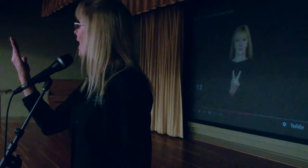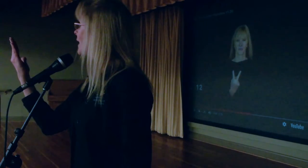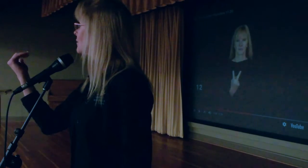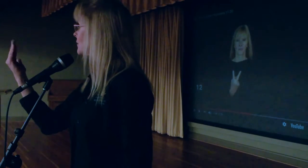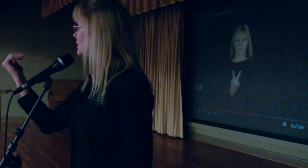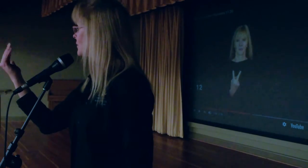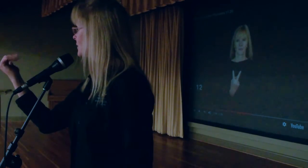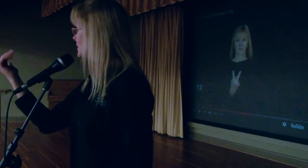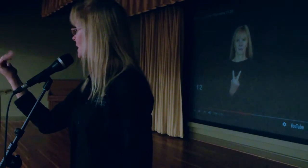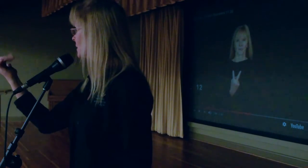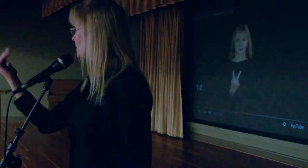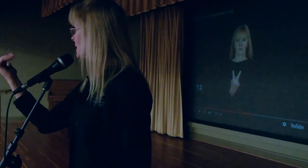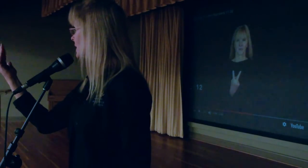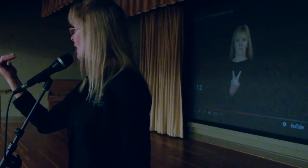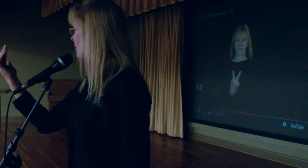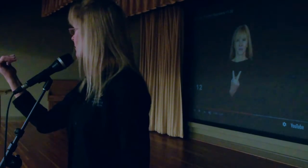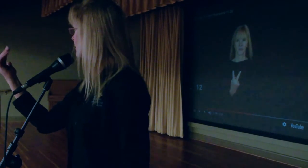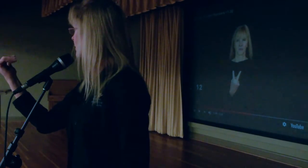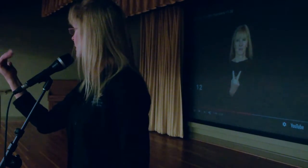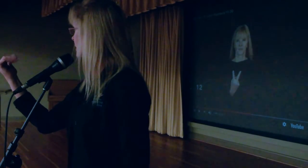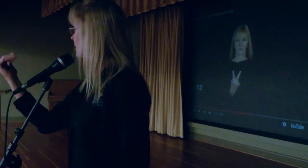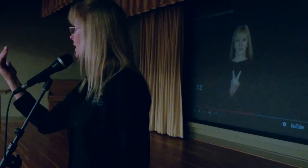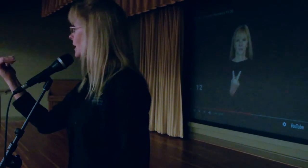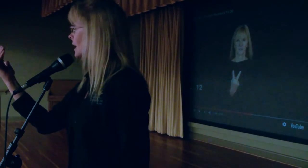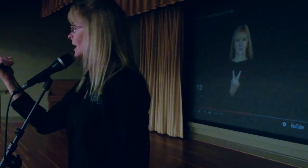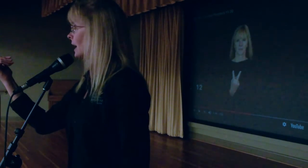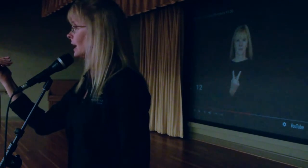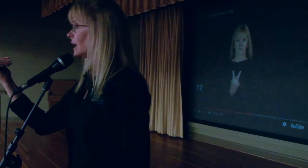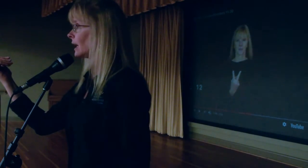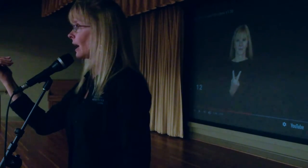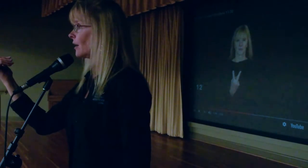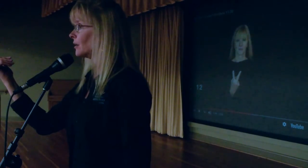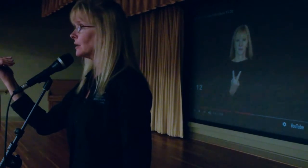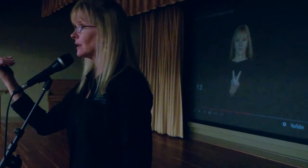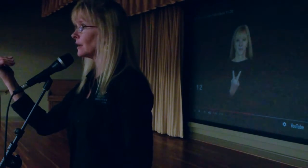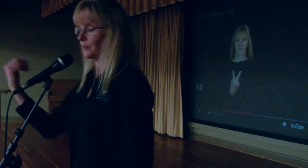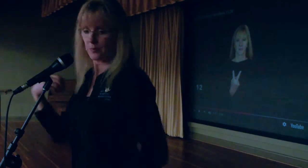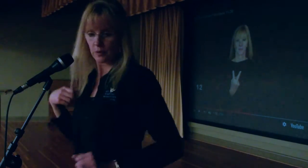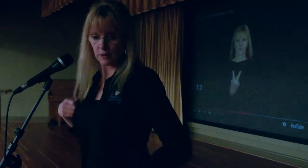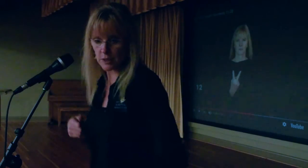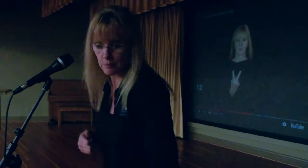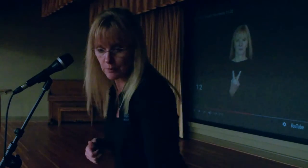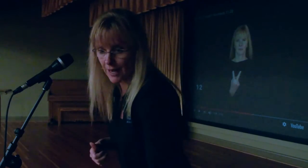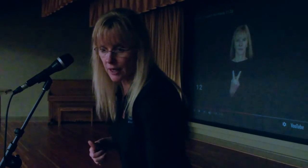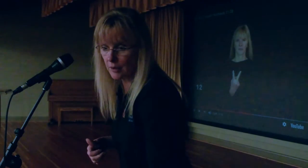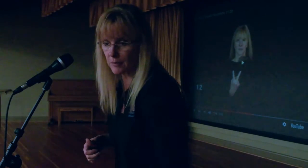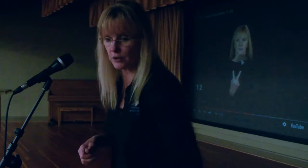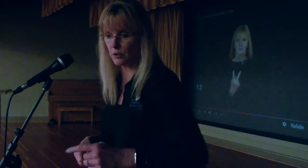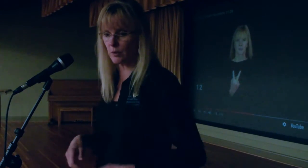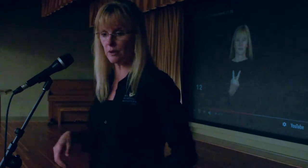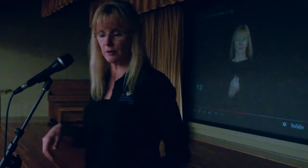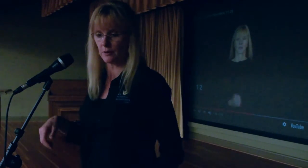5, 15, bend it down. Good. And now, let's back up. Do it with her.